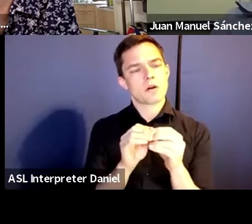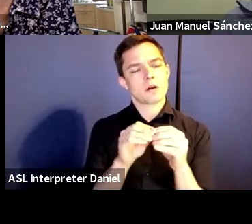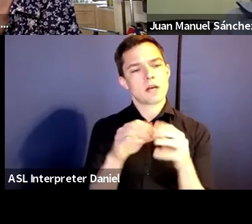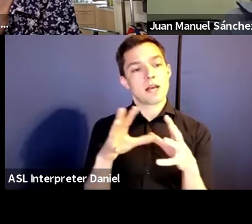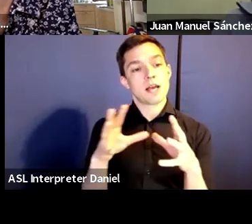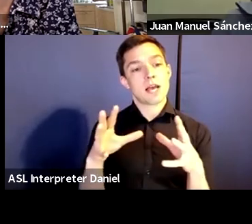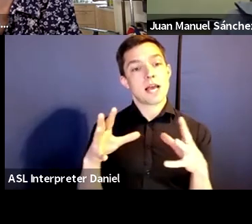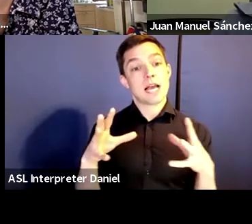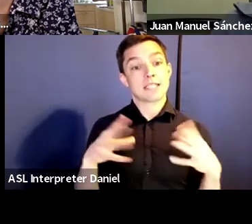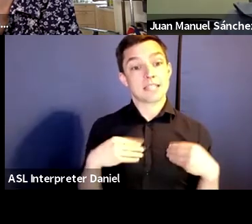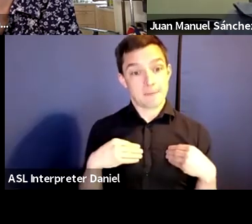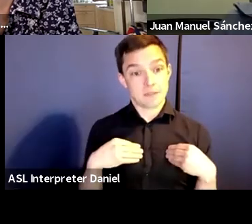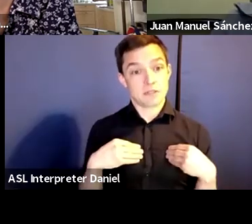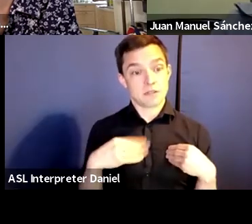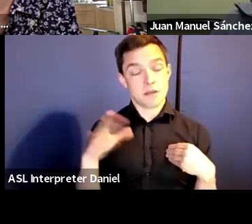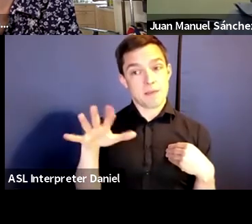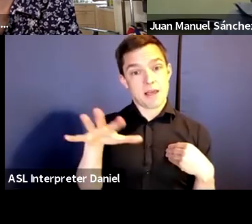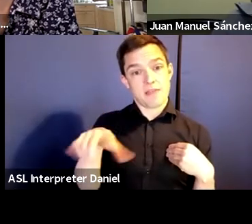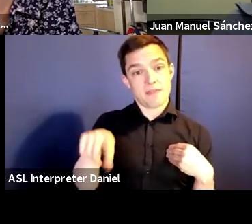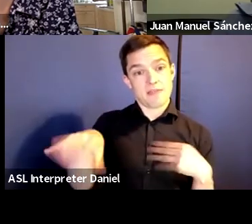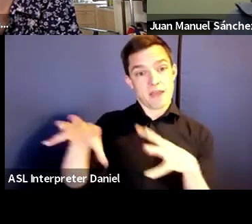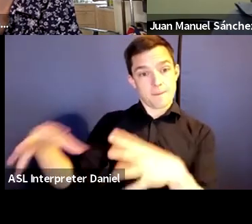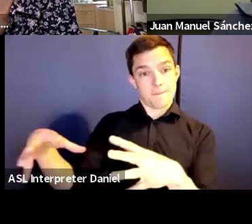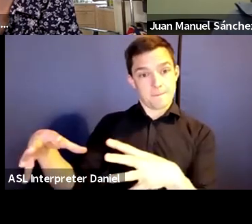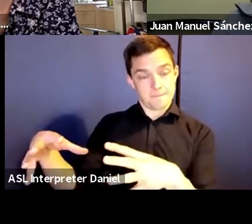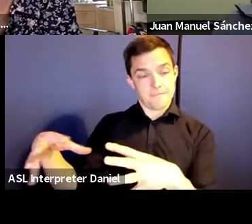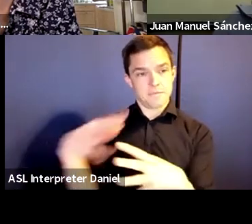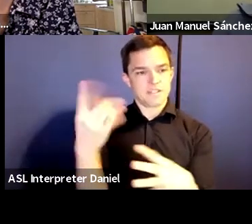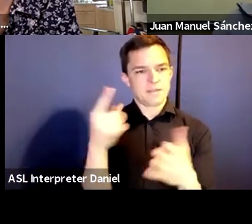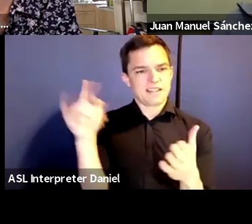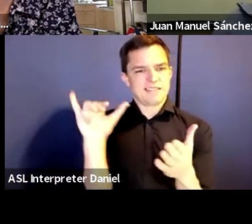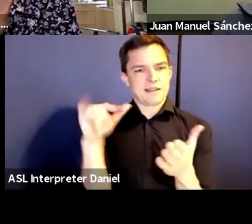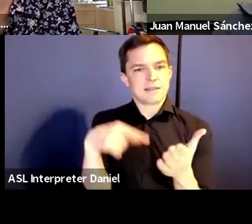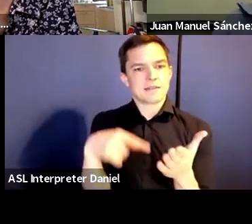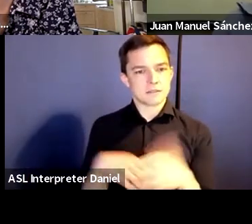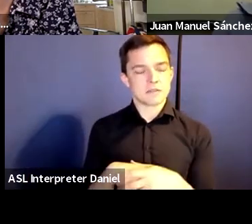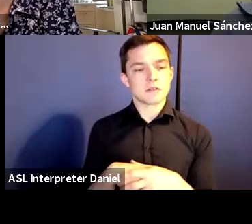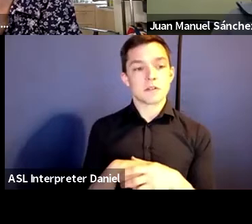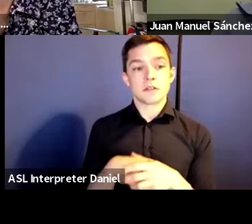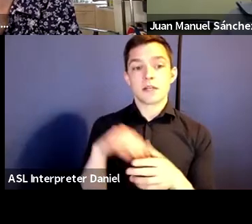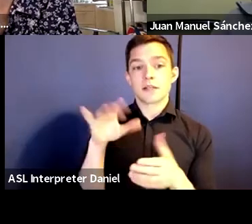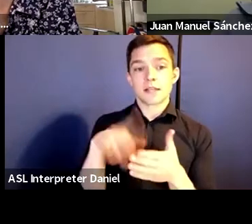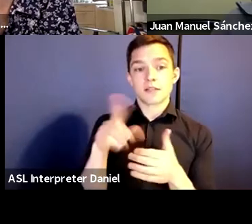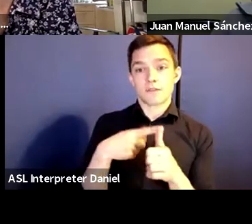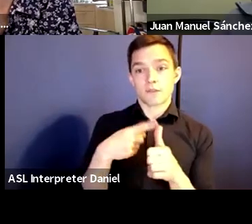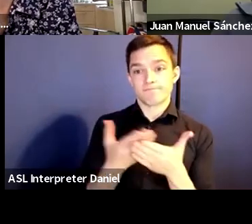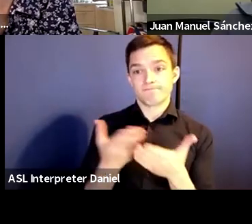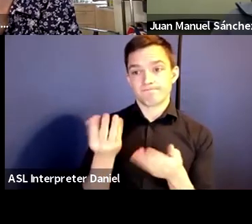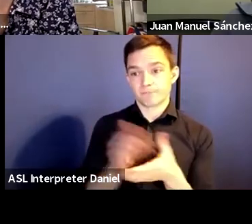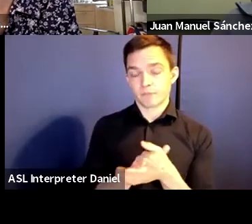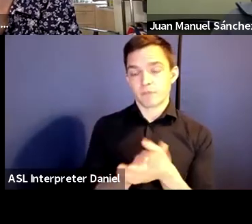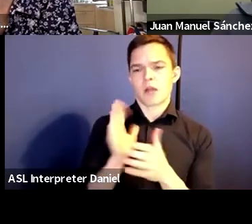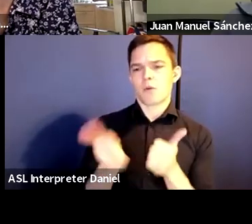accepted by them, something like this. So that's the first. So our